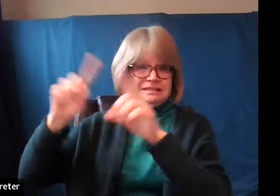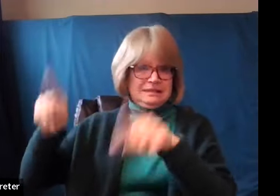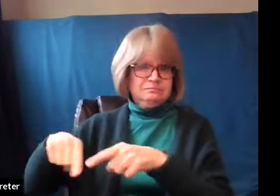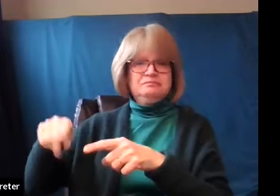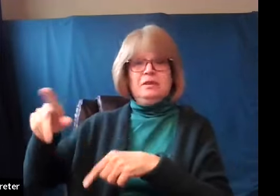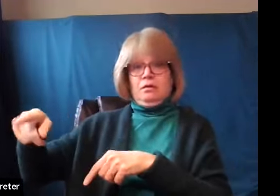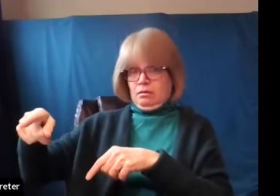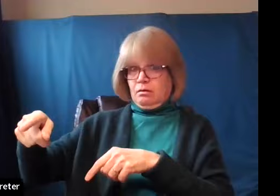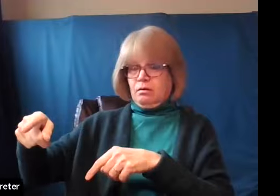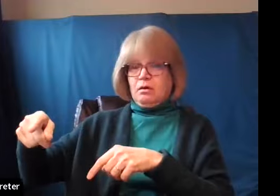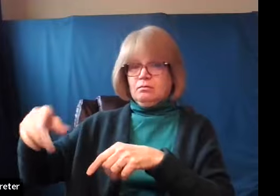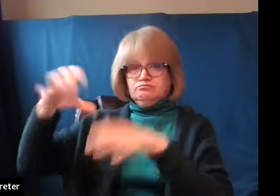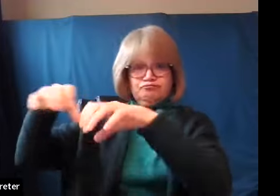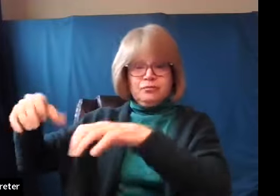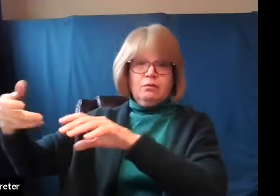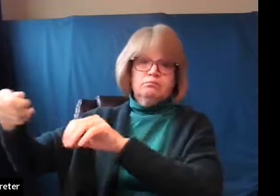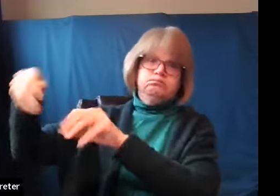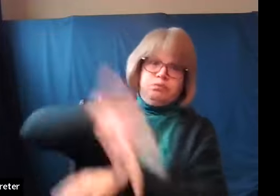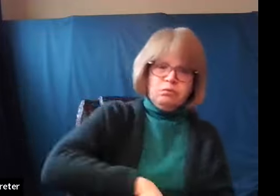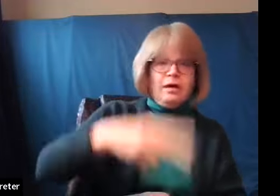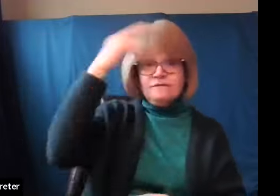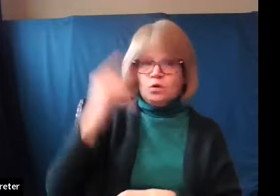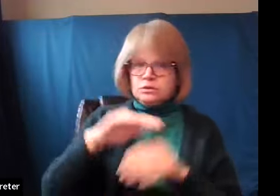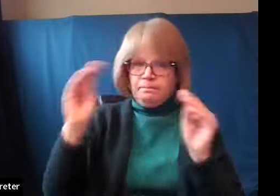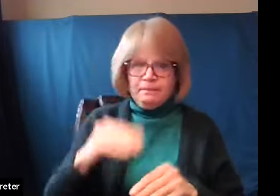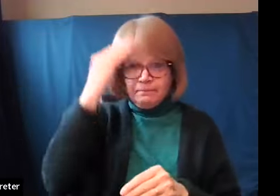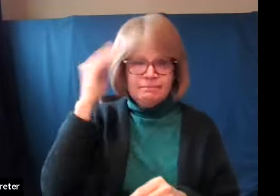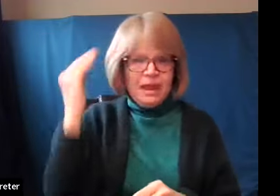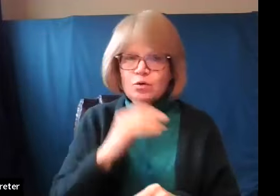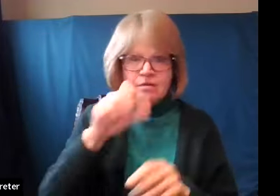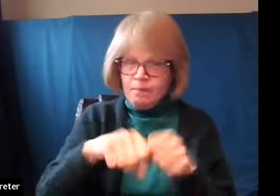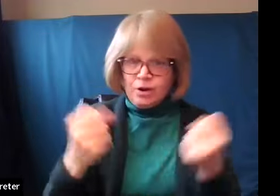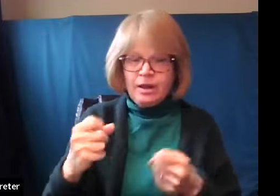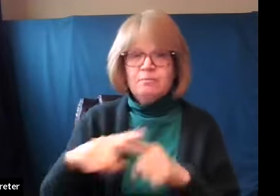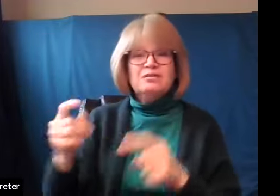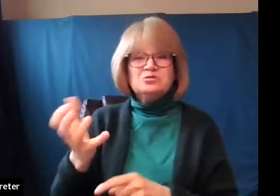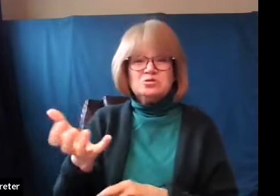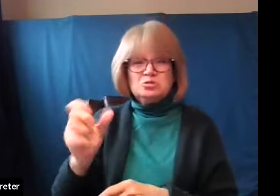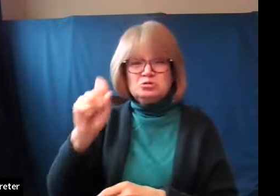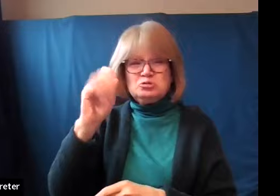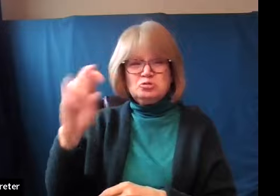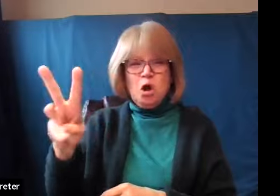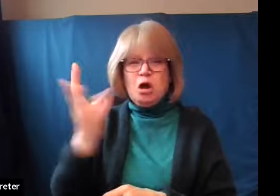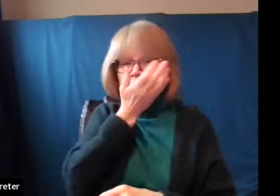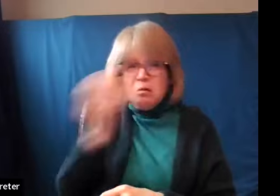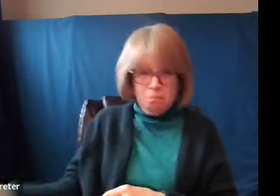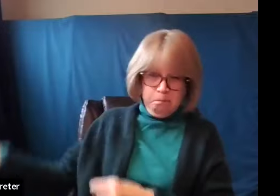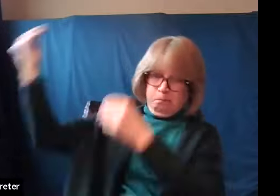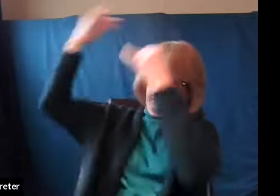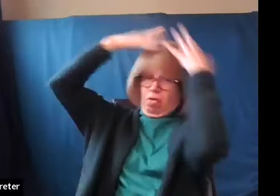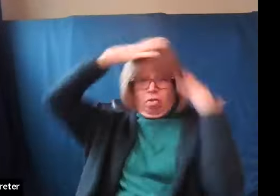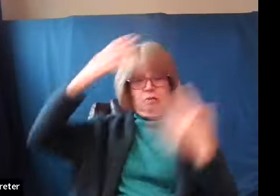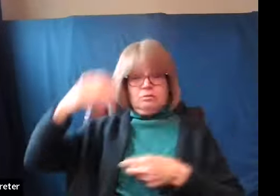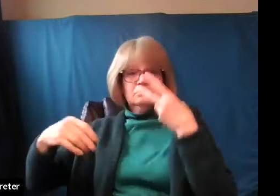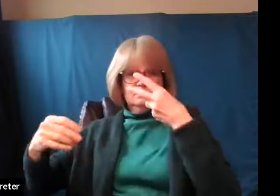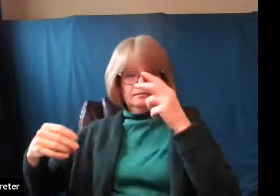which didn't break, thank goodness, and delivered a load of manger straw onto me as I lay on the floor. I thought that I got out